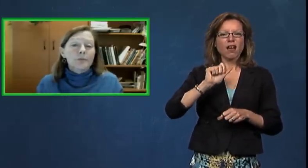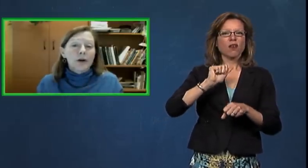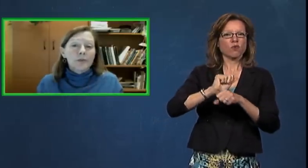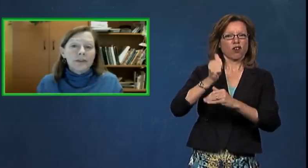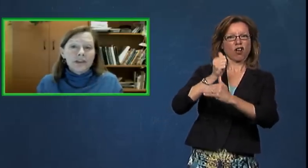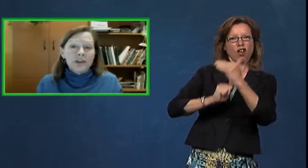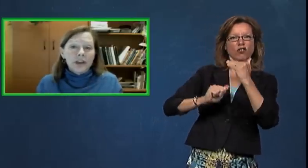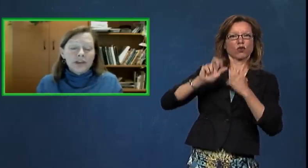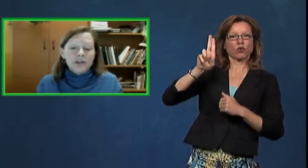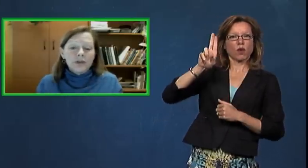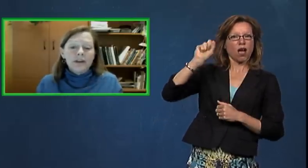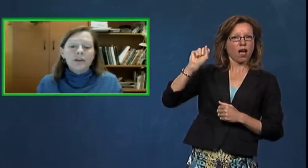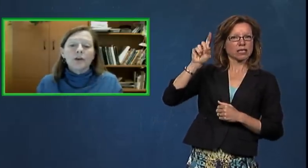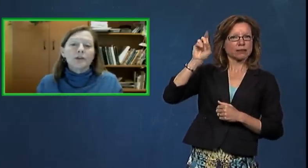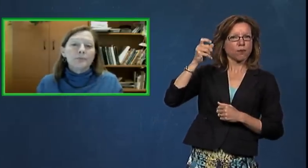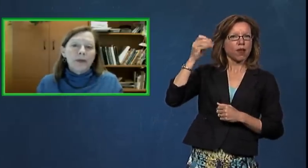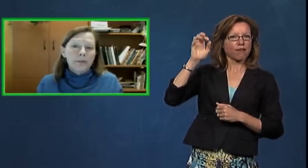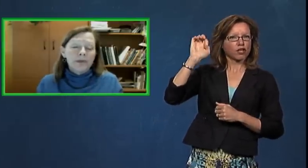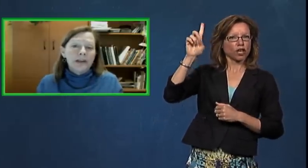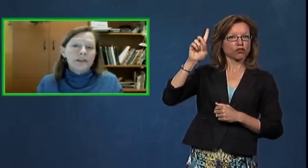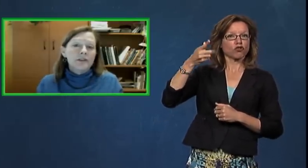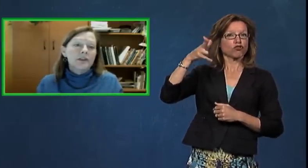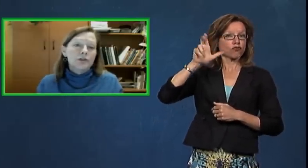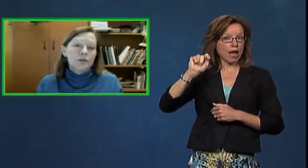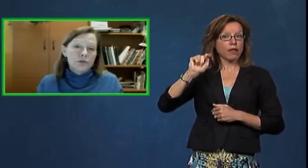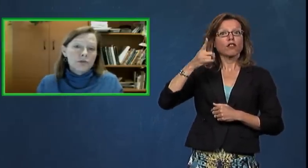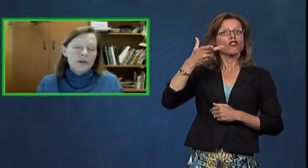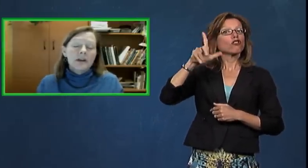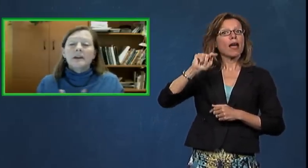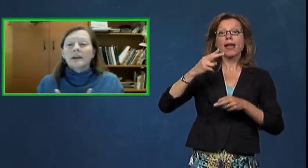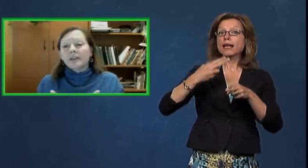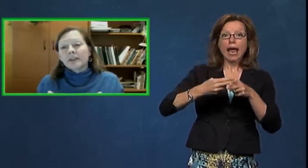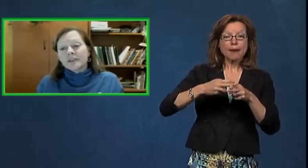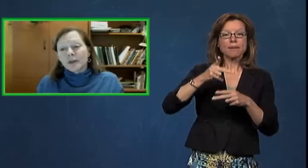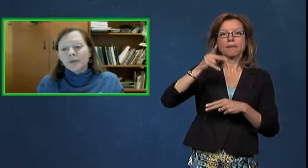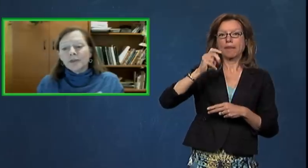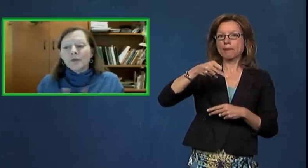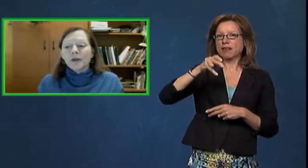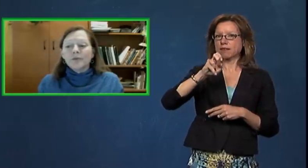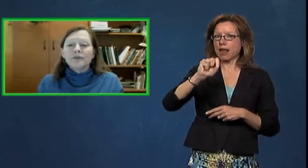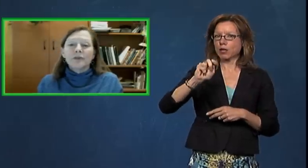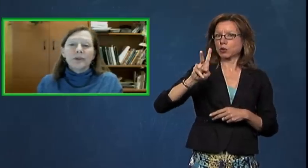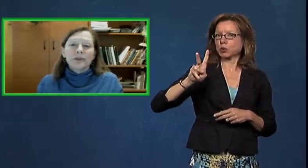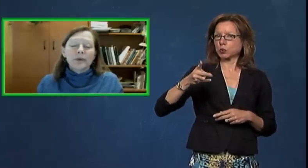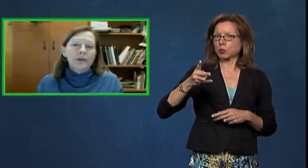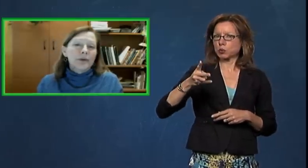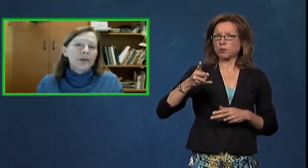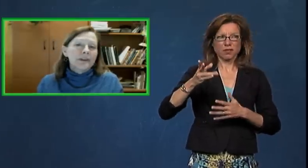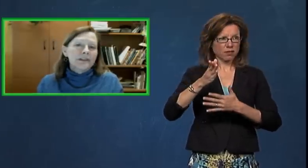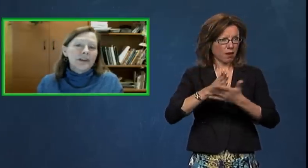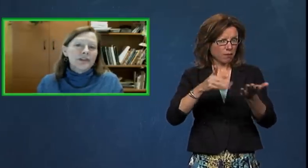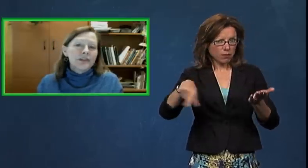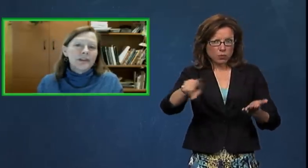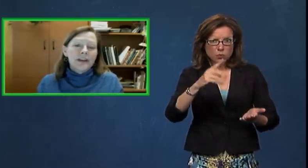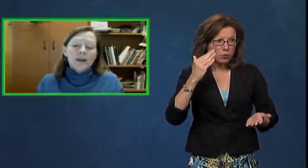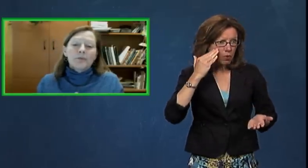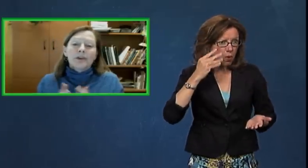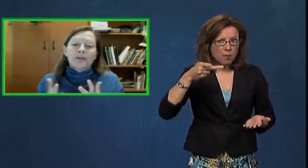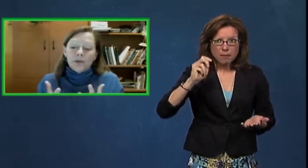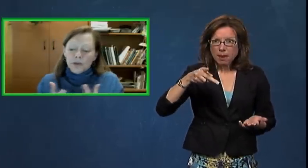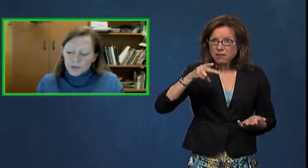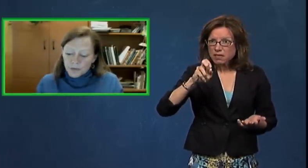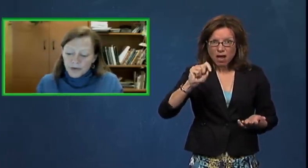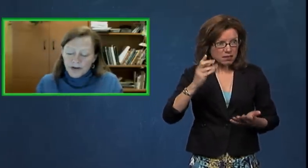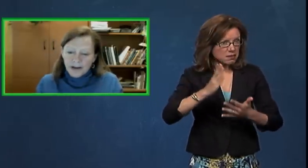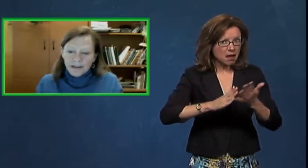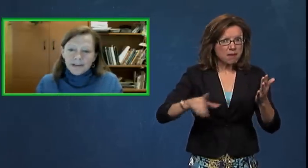U.S. Department of Education grant called HEPNet 2. I think some of you might be familiar with our organization, but